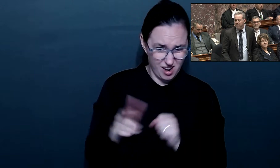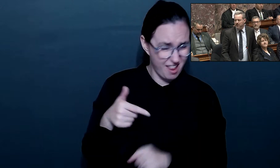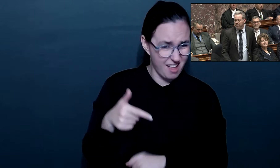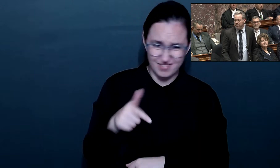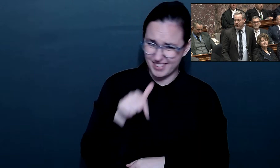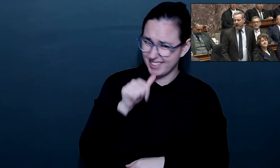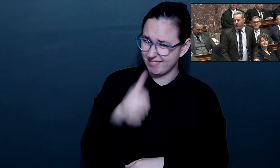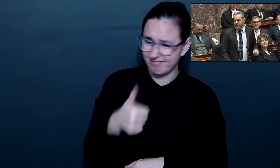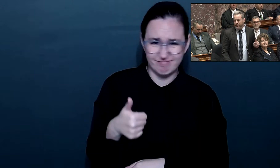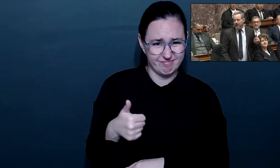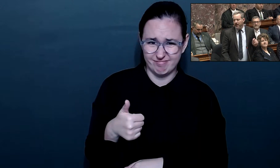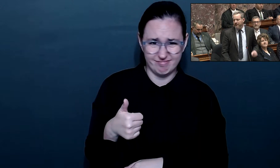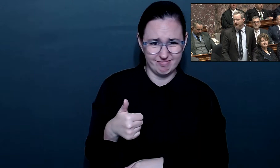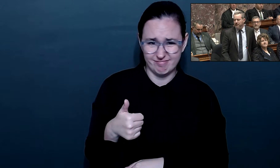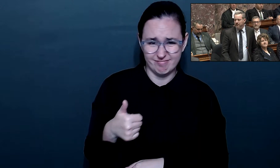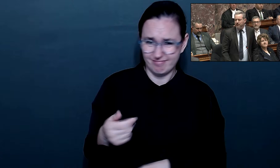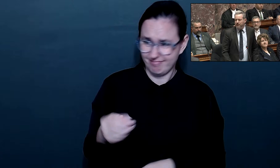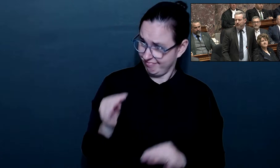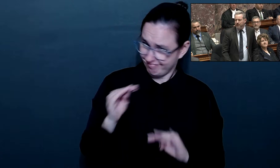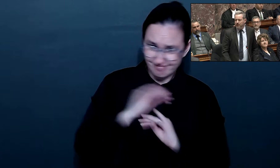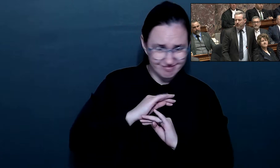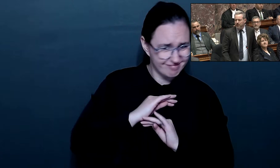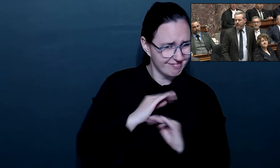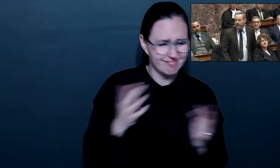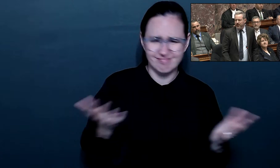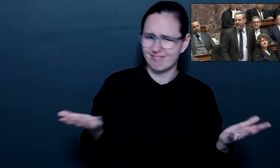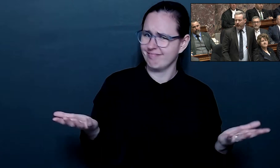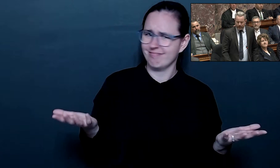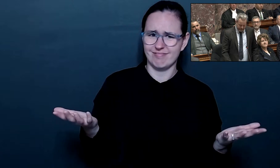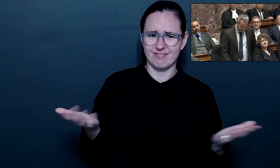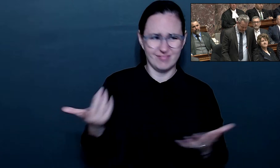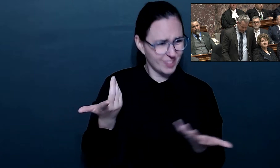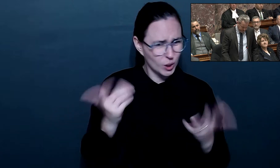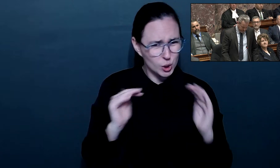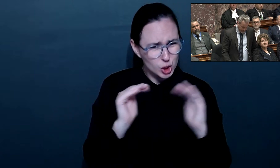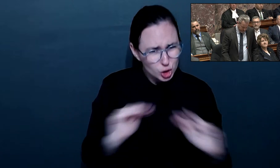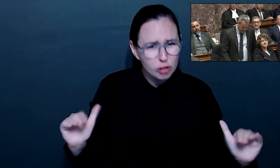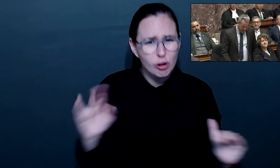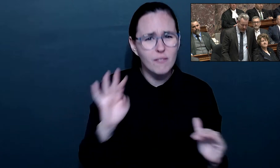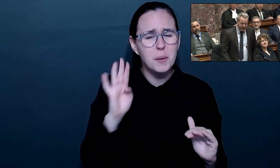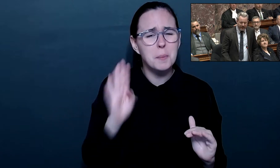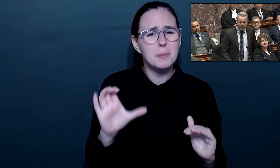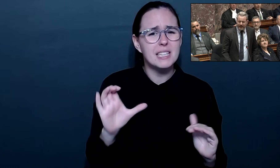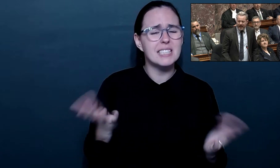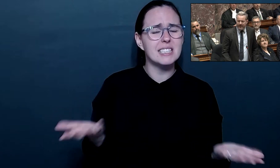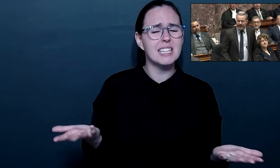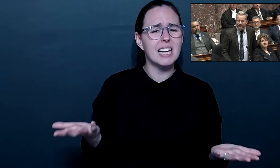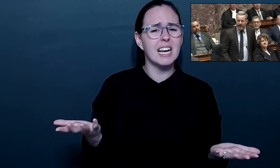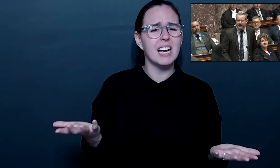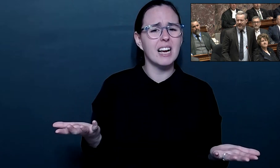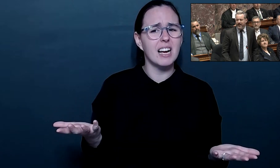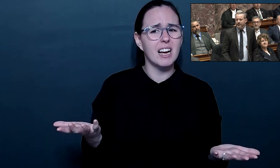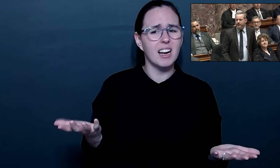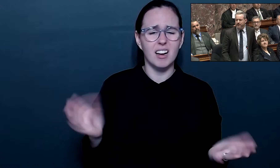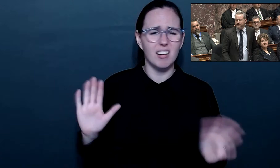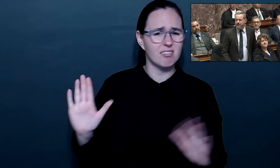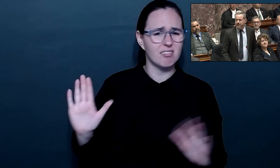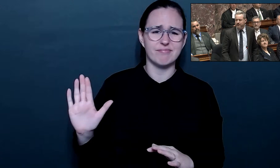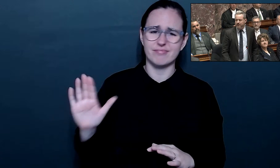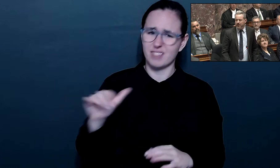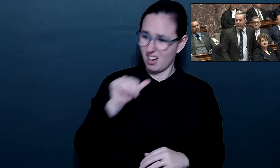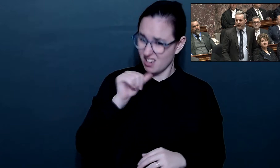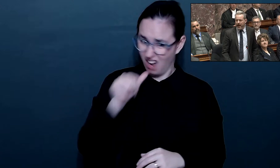province, and it wasn't good enough for Chantal. The family can't even get basic